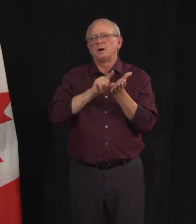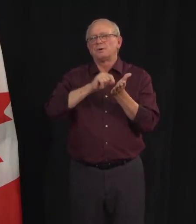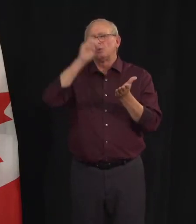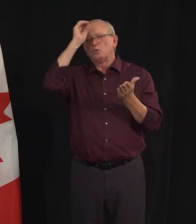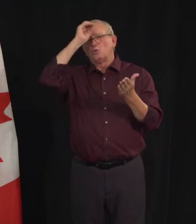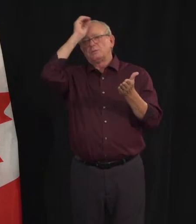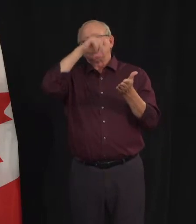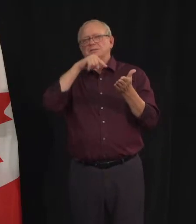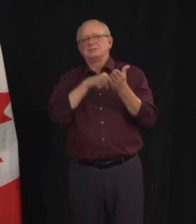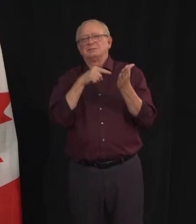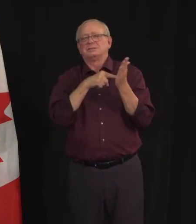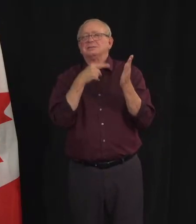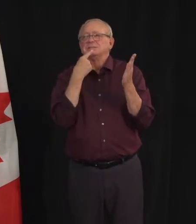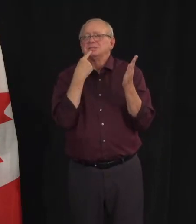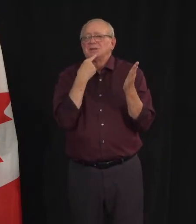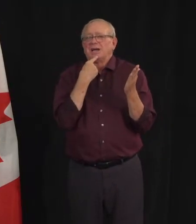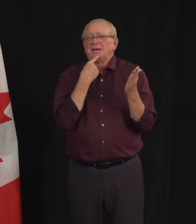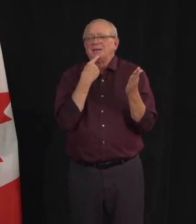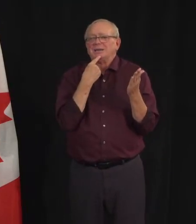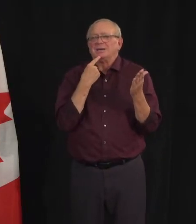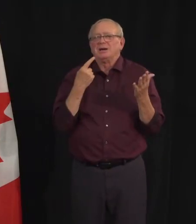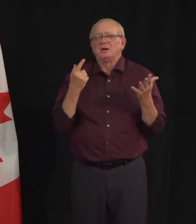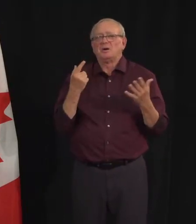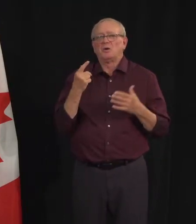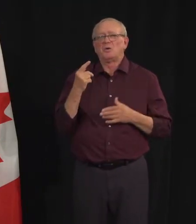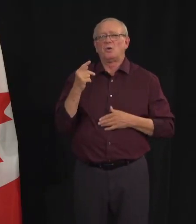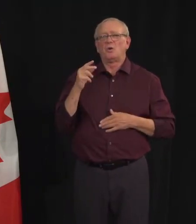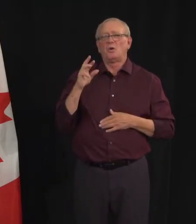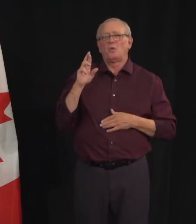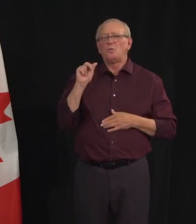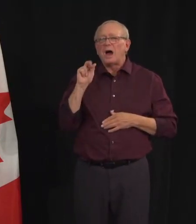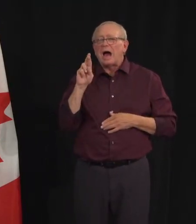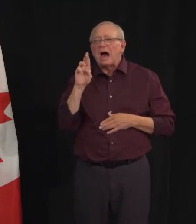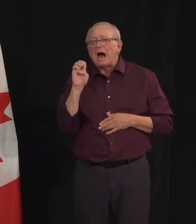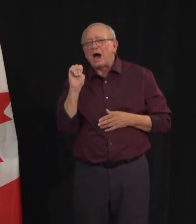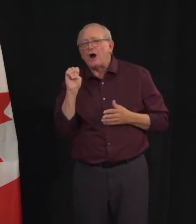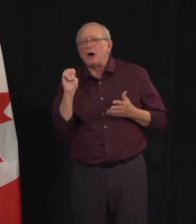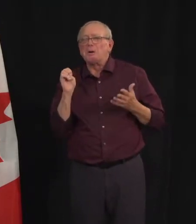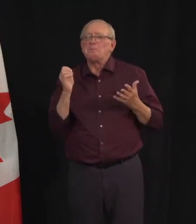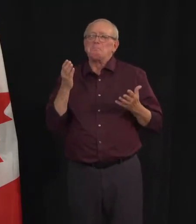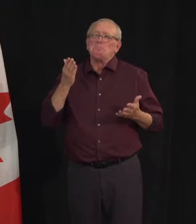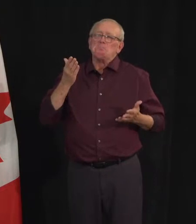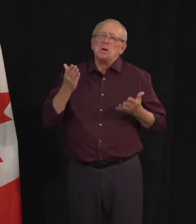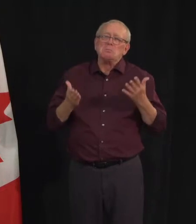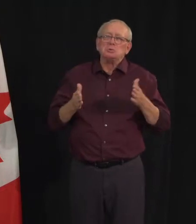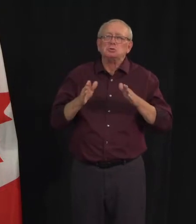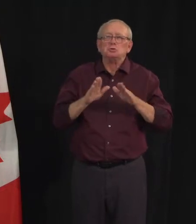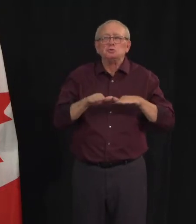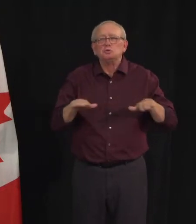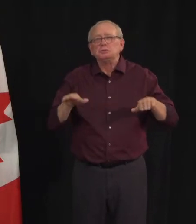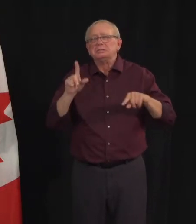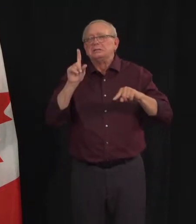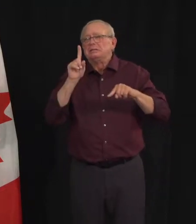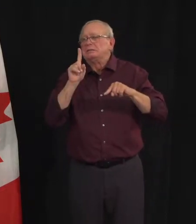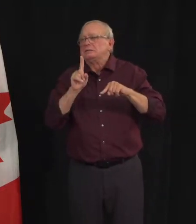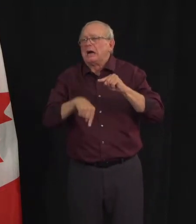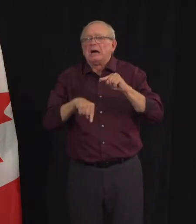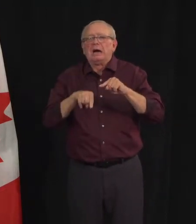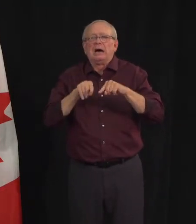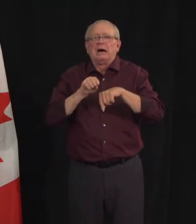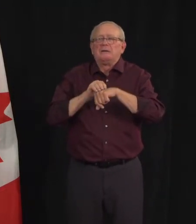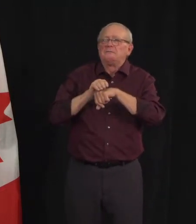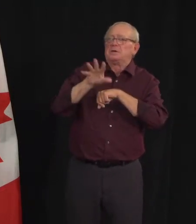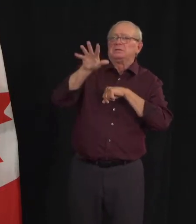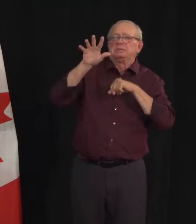op-ed read, "It is exceedingly rare and maybe not even possible to acquire the virus simply by being in the same room as an infected